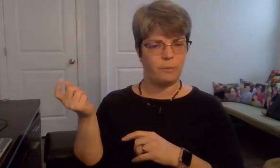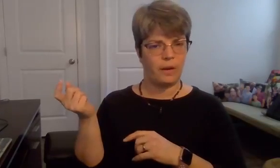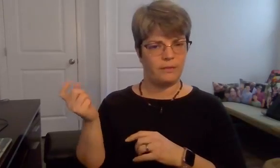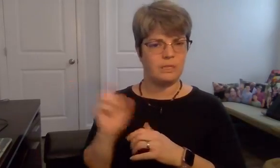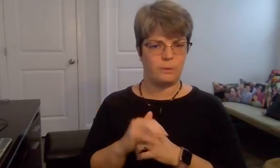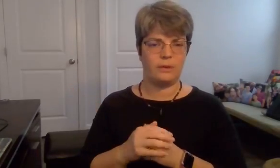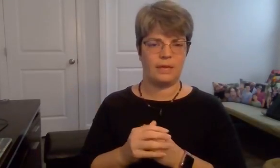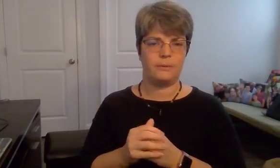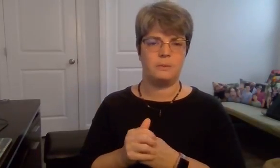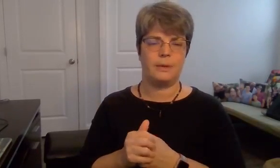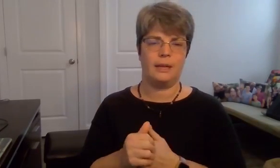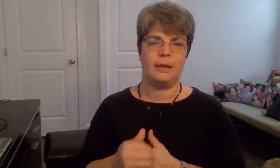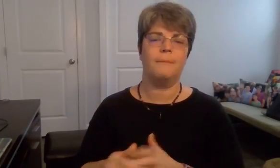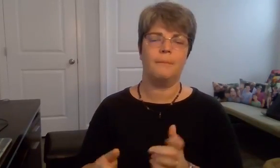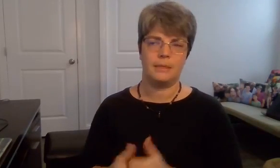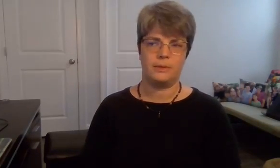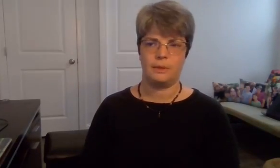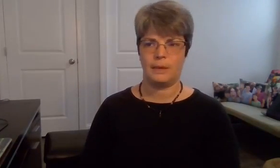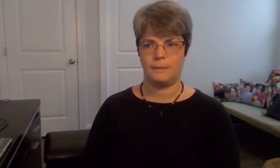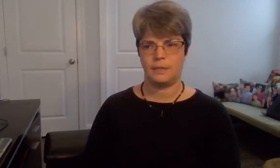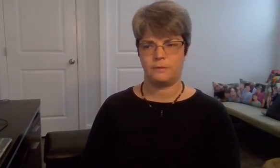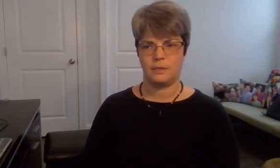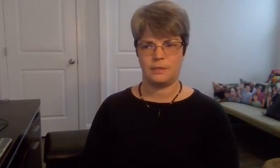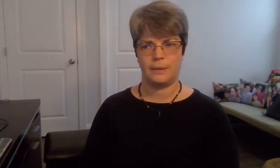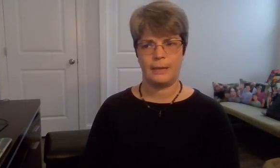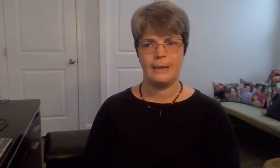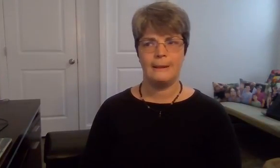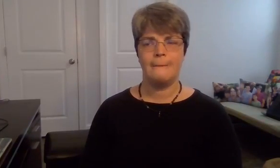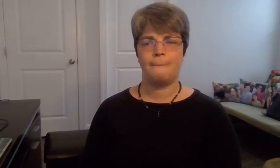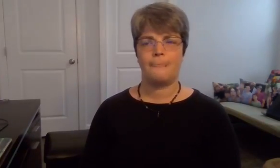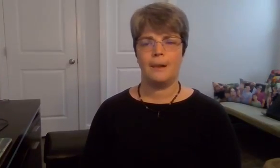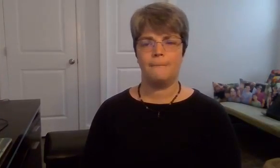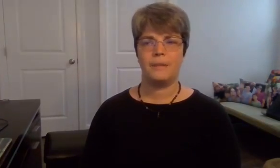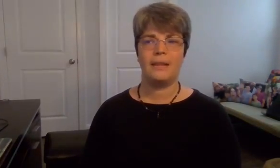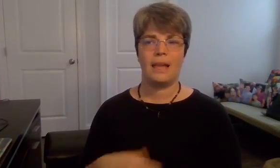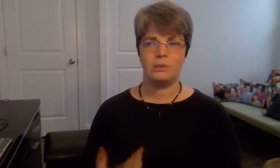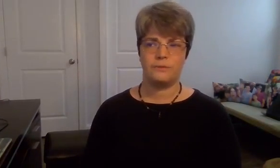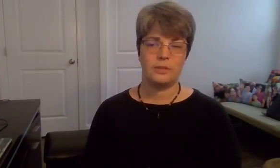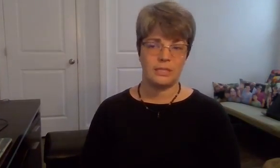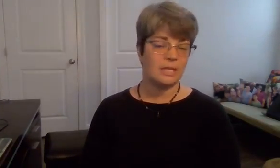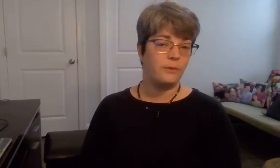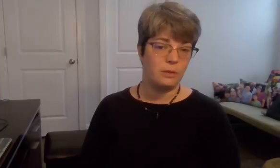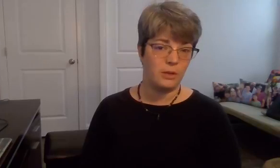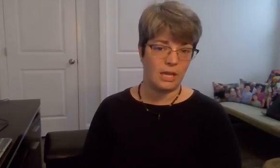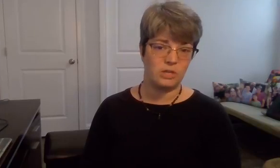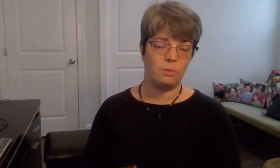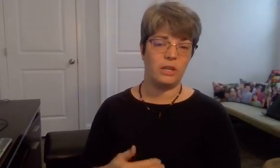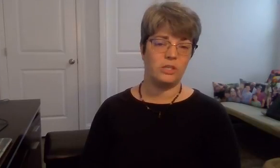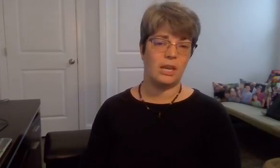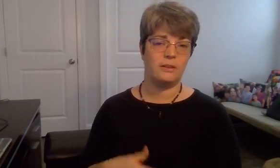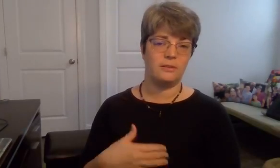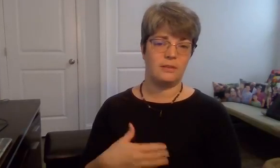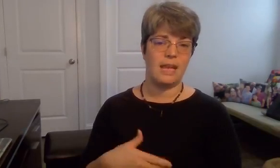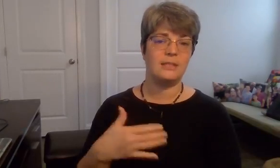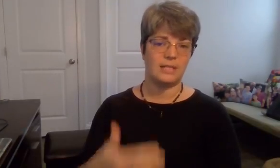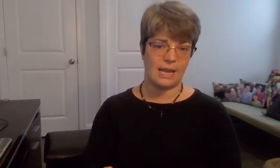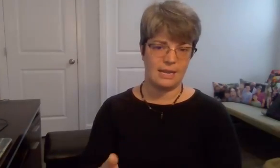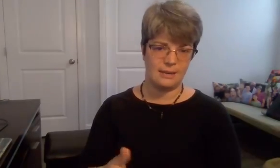brain than spoken language, but still can make a big difference that way. It allows for successful communication. When a child can sign and